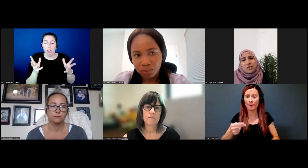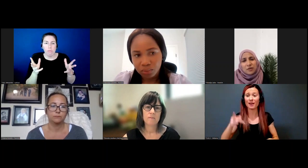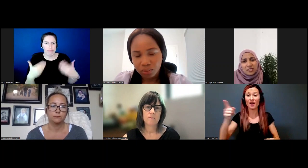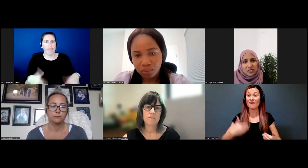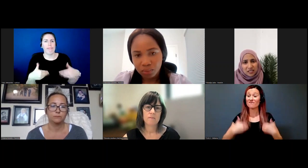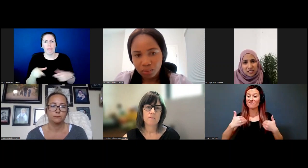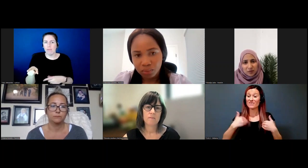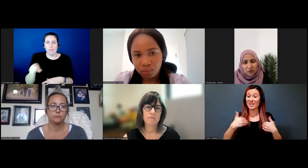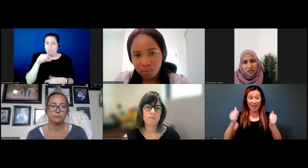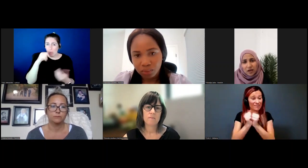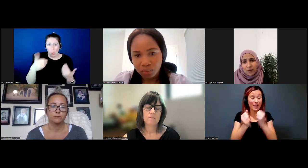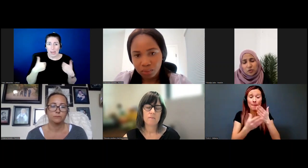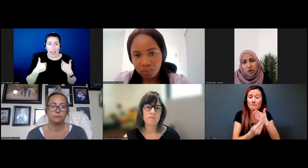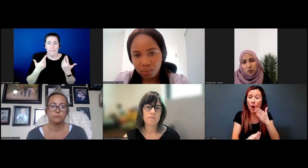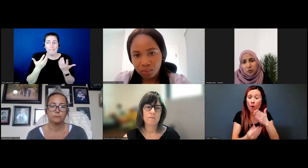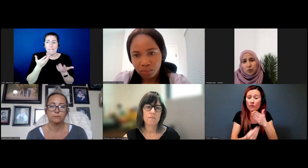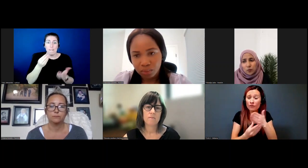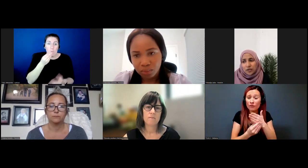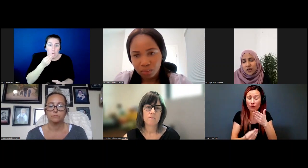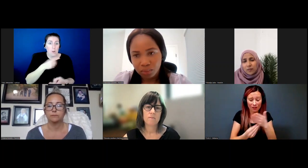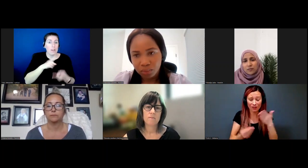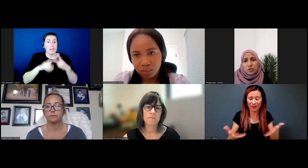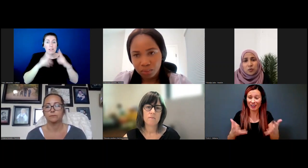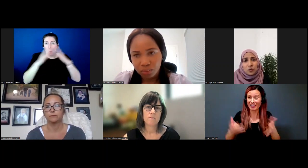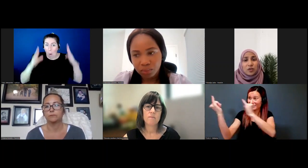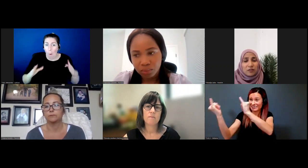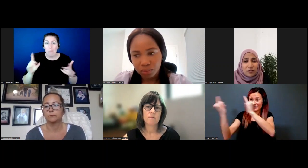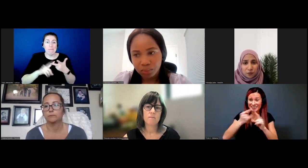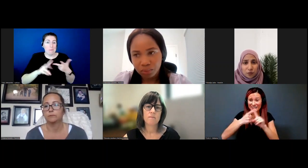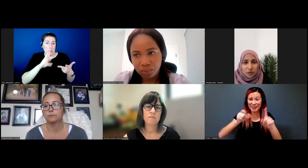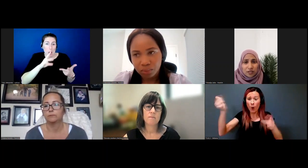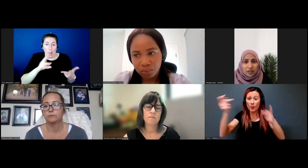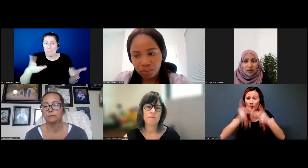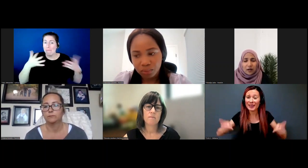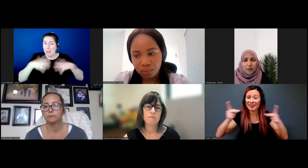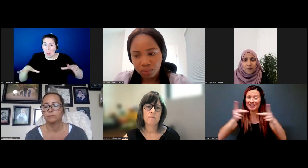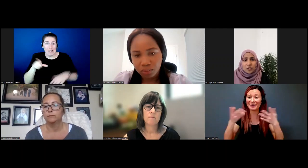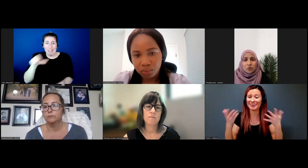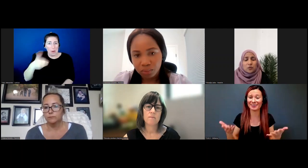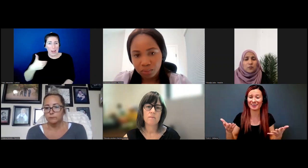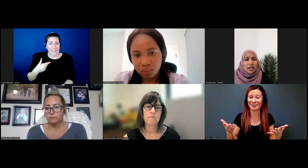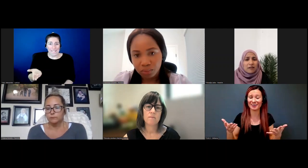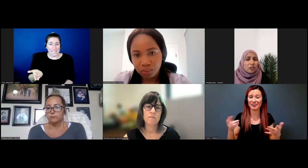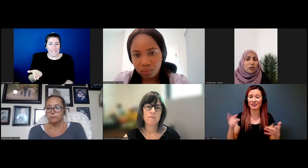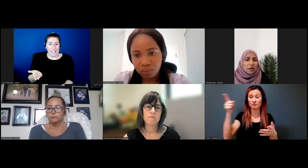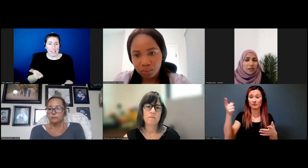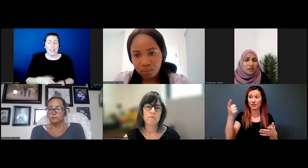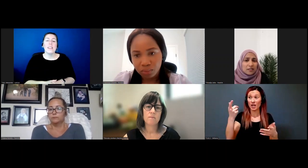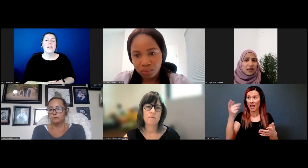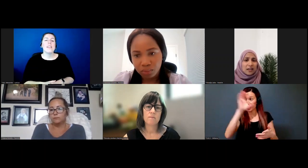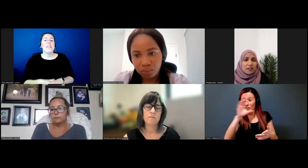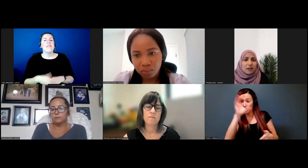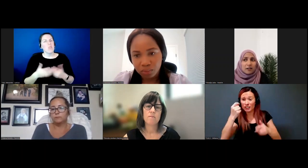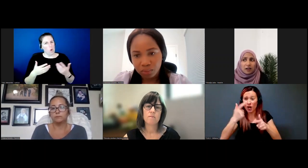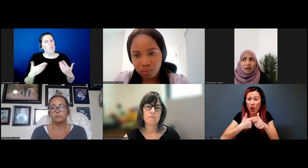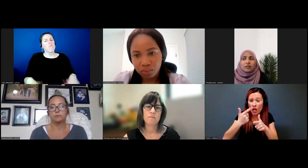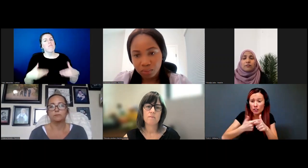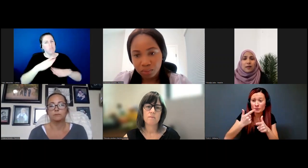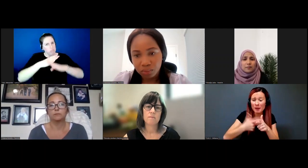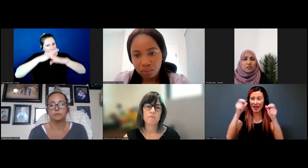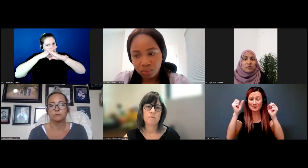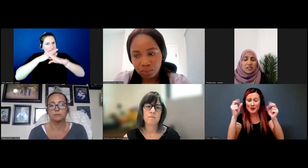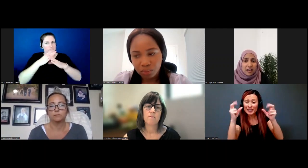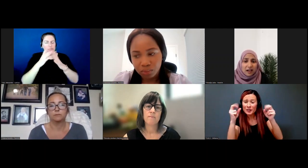don't have their basic needs met when it comes to a home, when it comes to even food. So we have a lot of barriers that